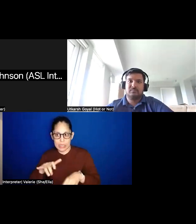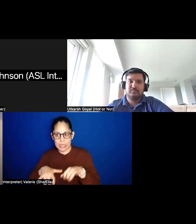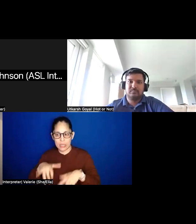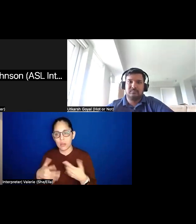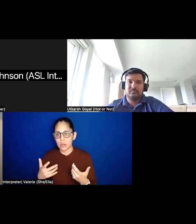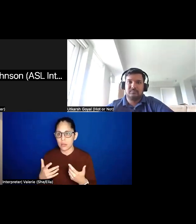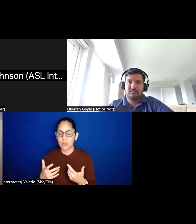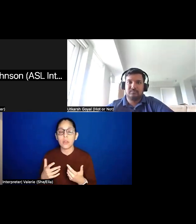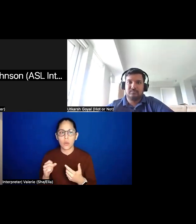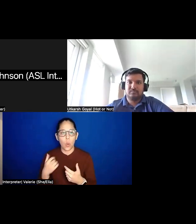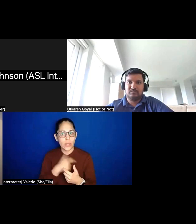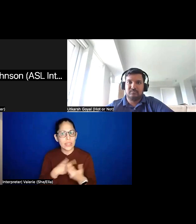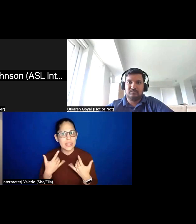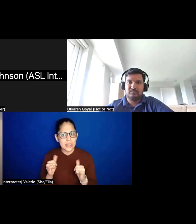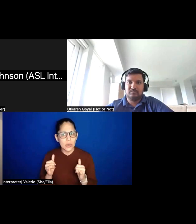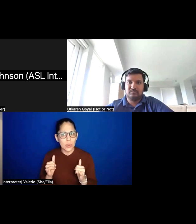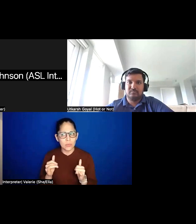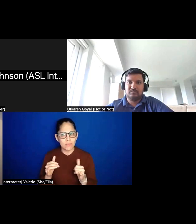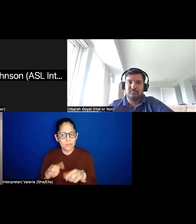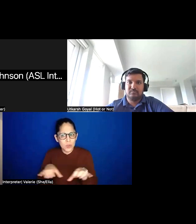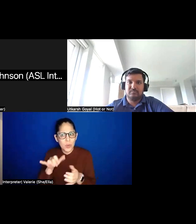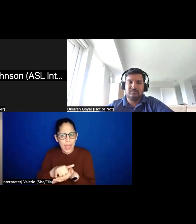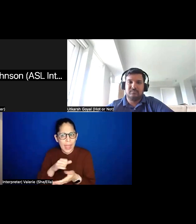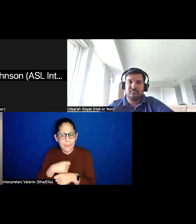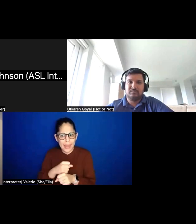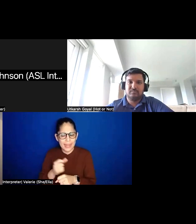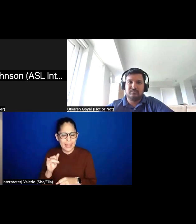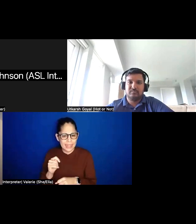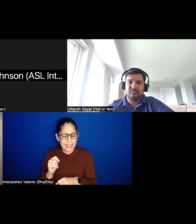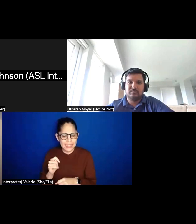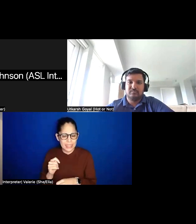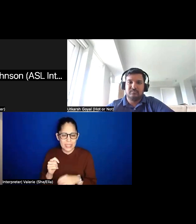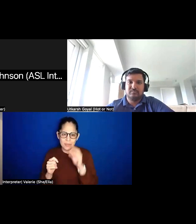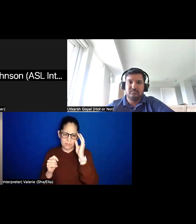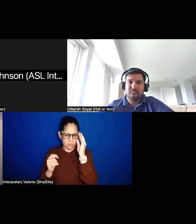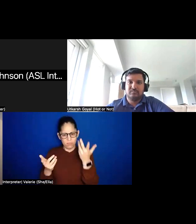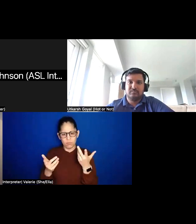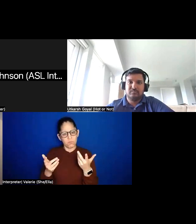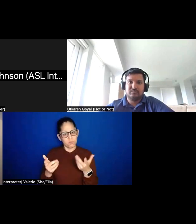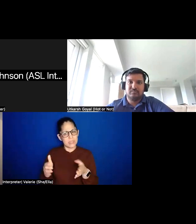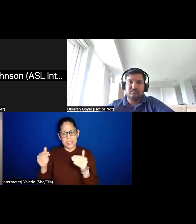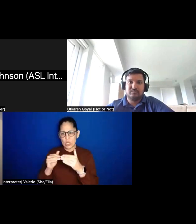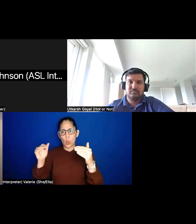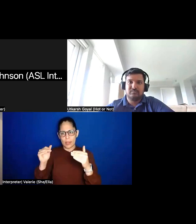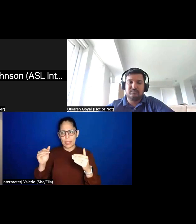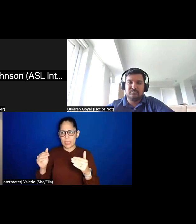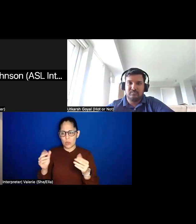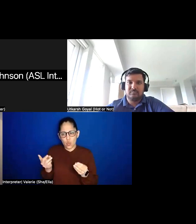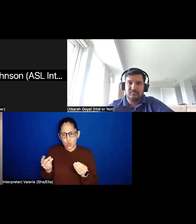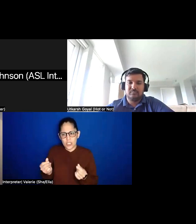this, which make it essentially just as responsive